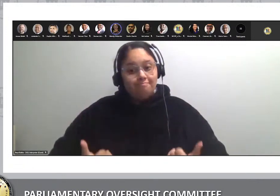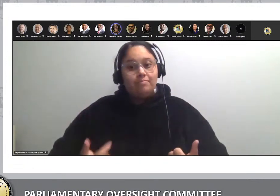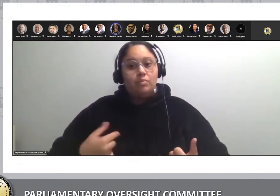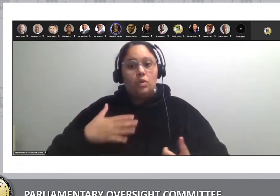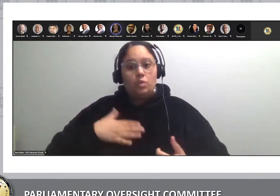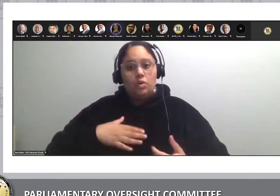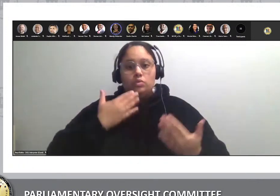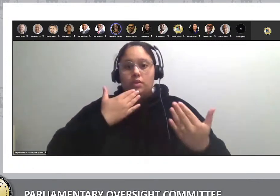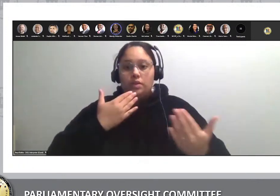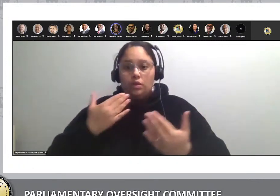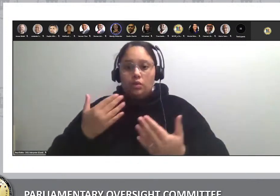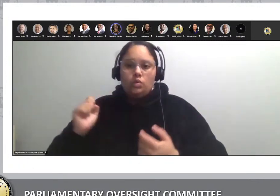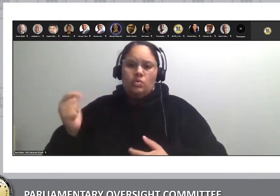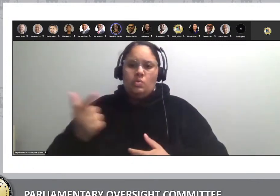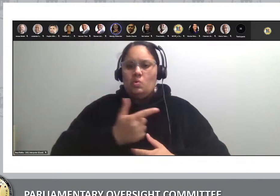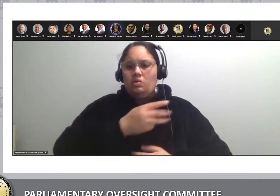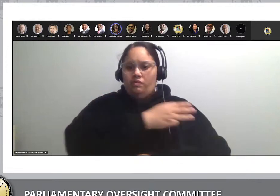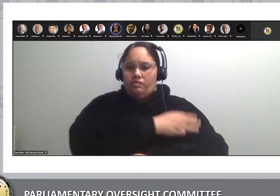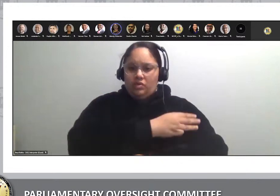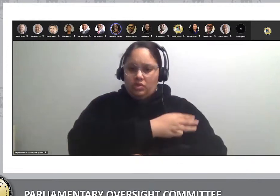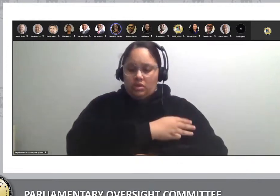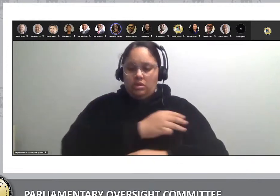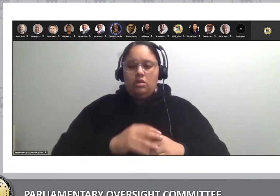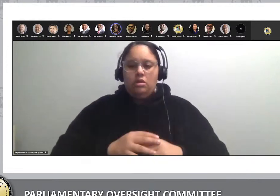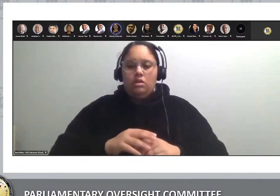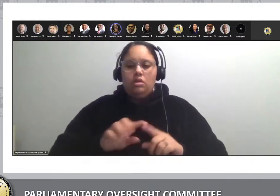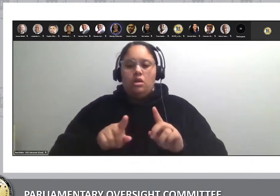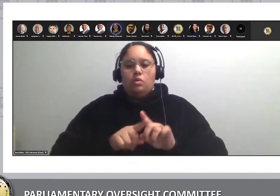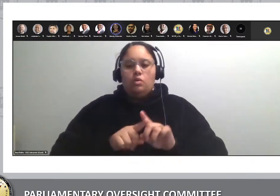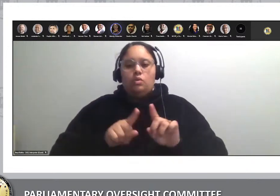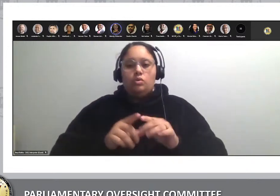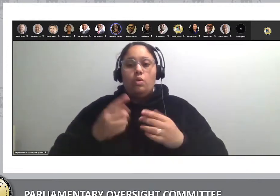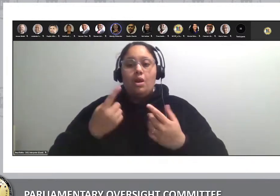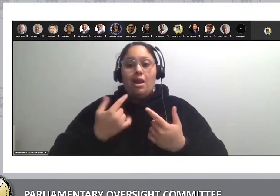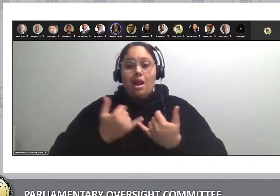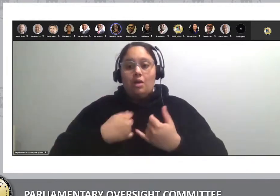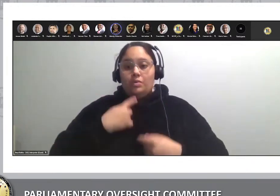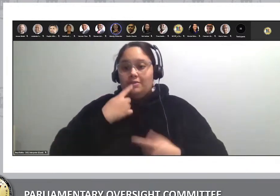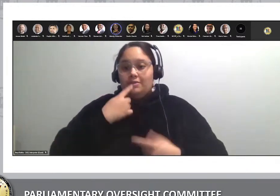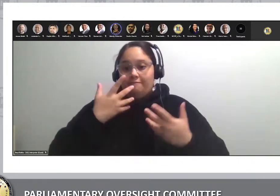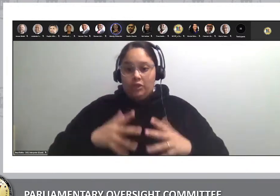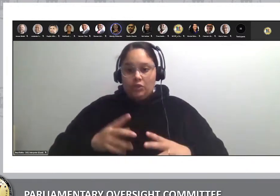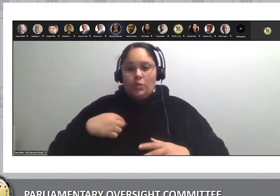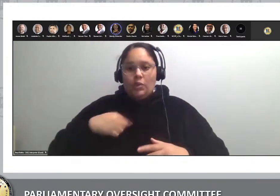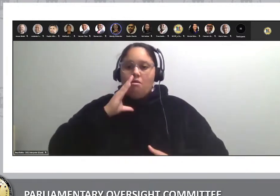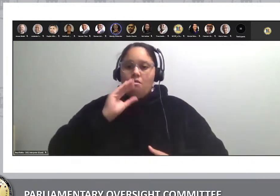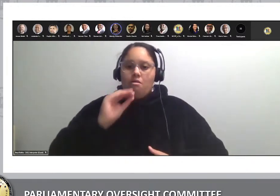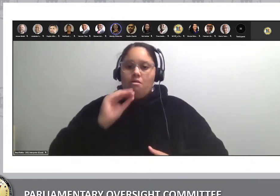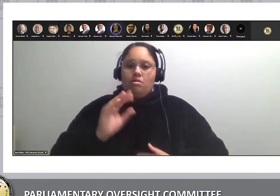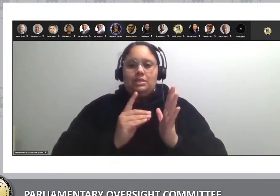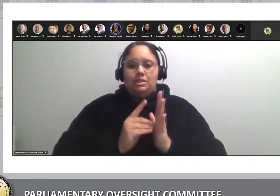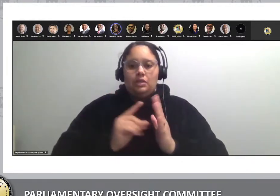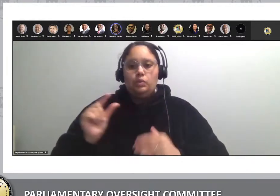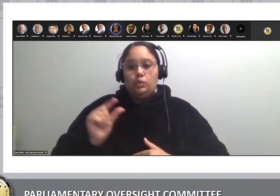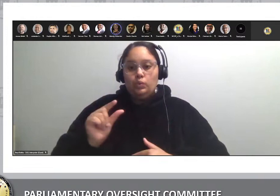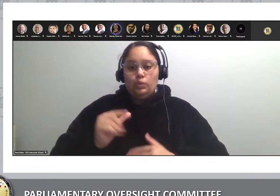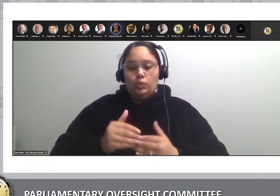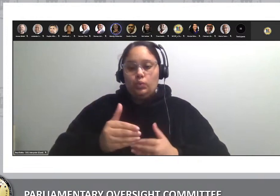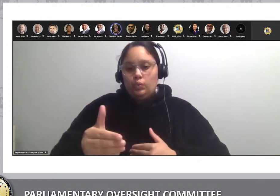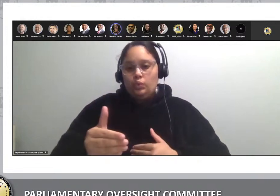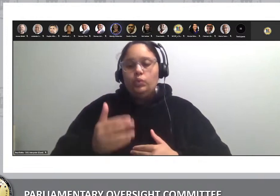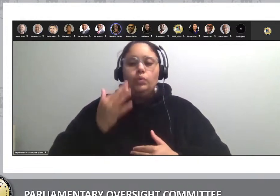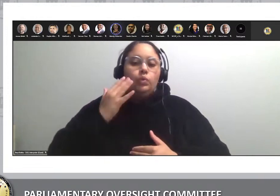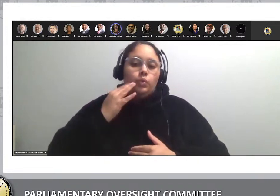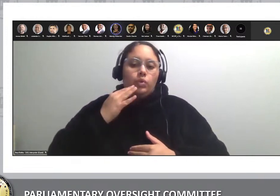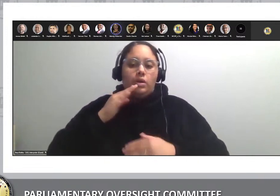wish to say thank you to all the officials. And as mentioned, we will just ask a date soonest